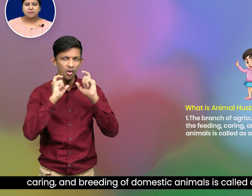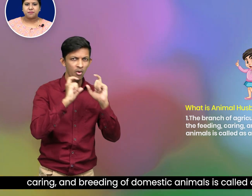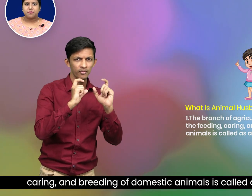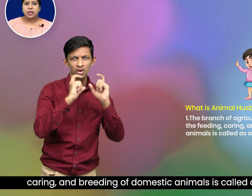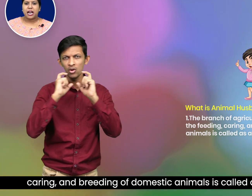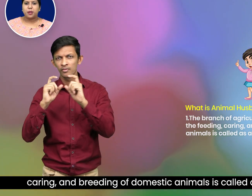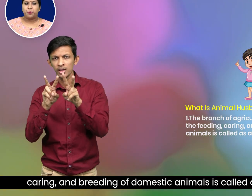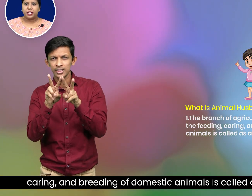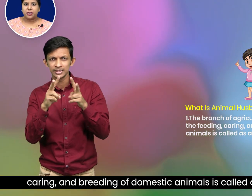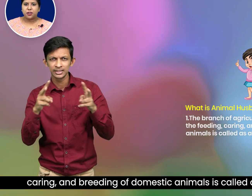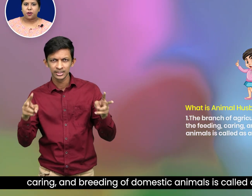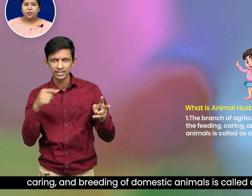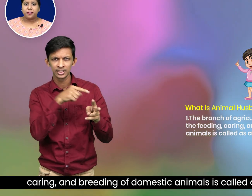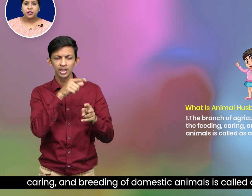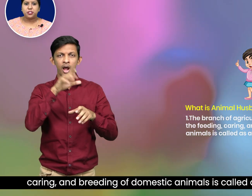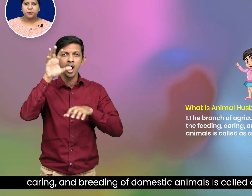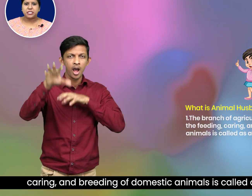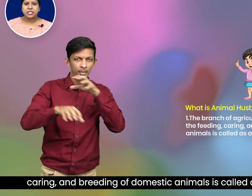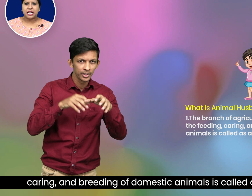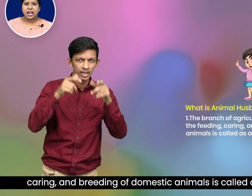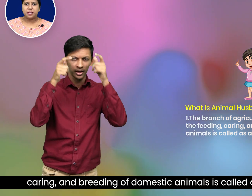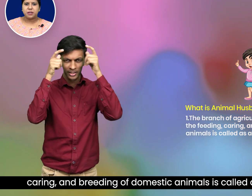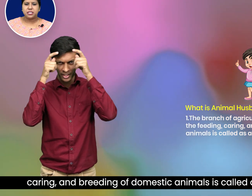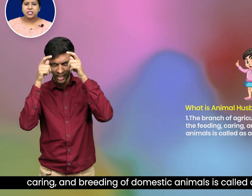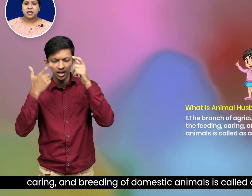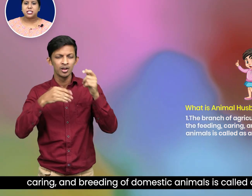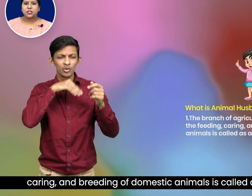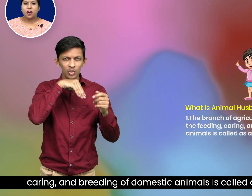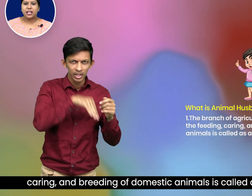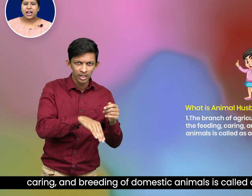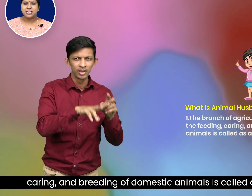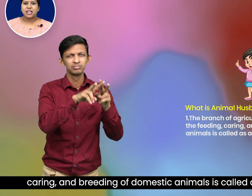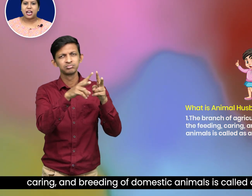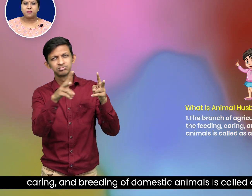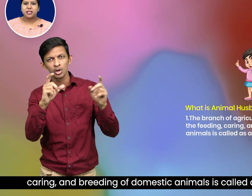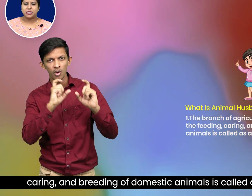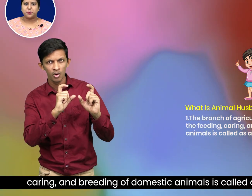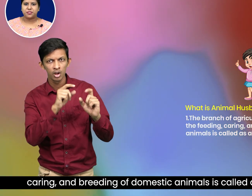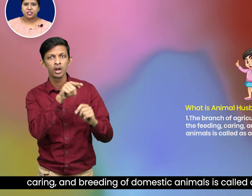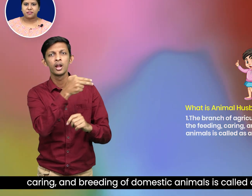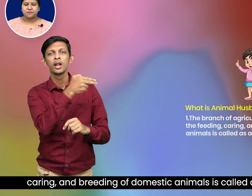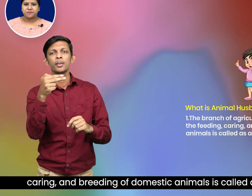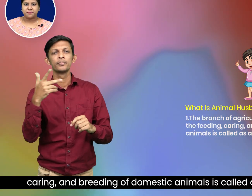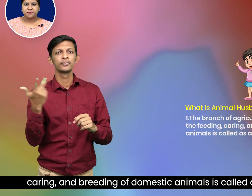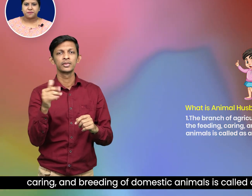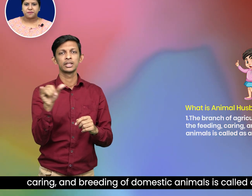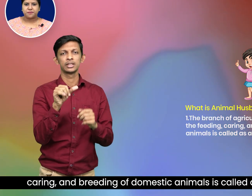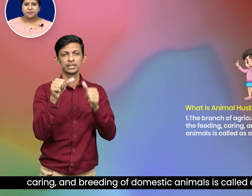caring, and breeding of domestic animals is called as animal husbandry.